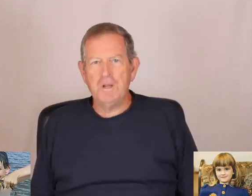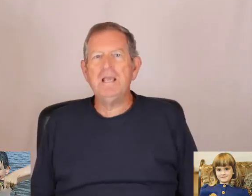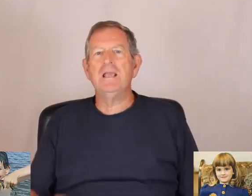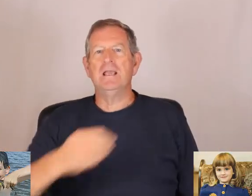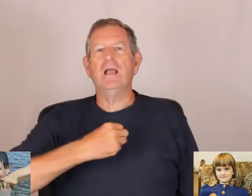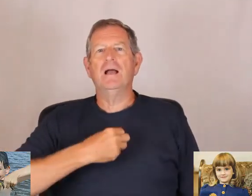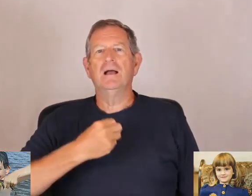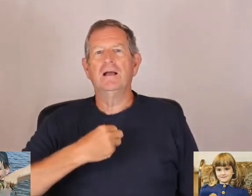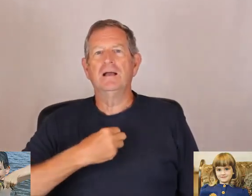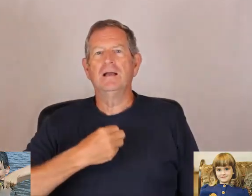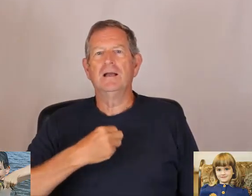We.